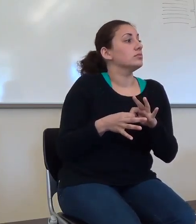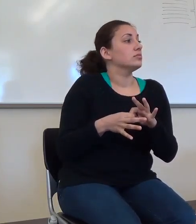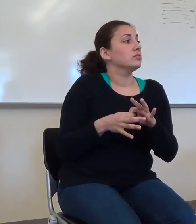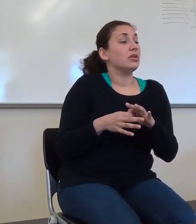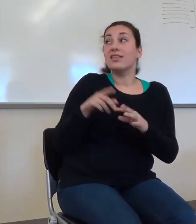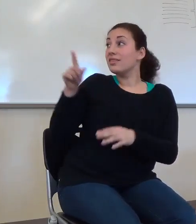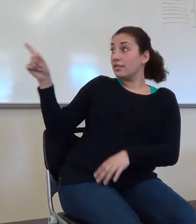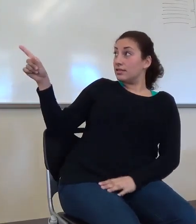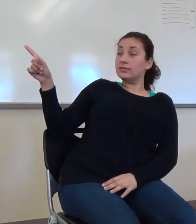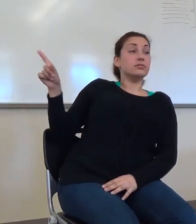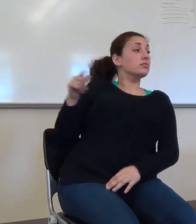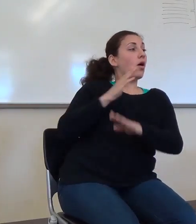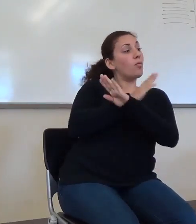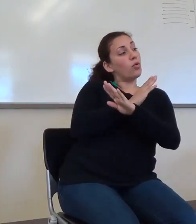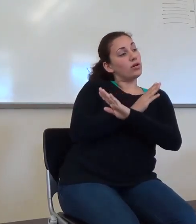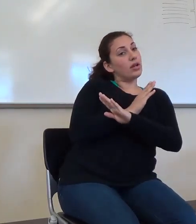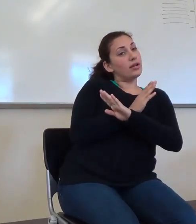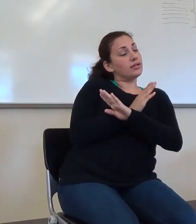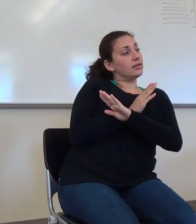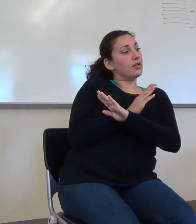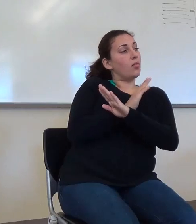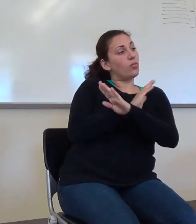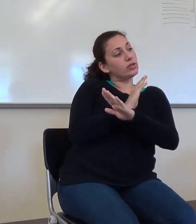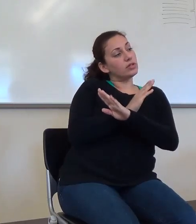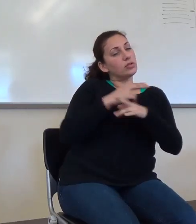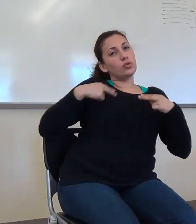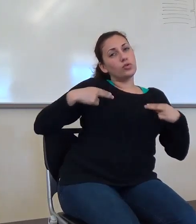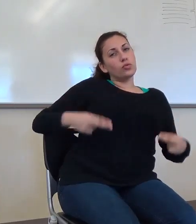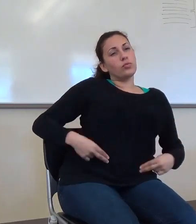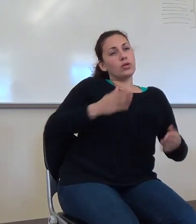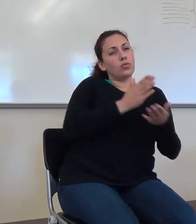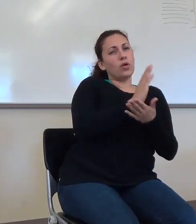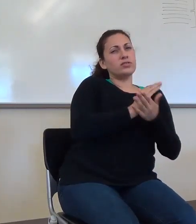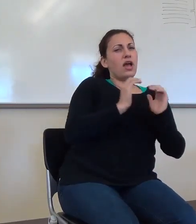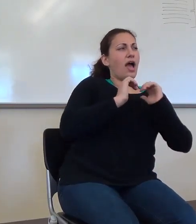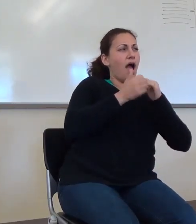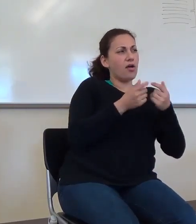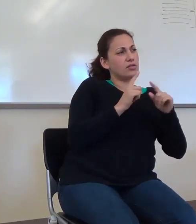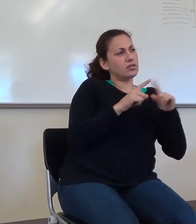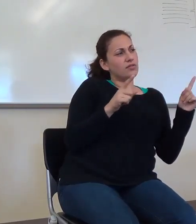protecting human rights, so what's the difference between human rights and civil rights?